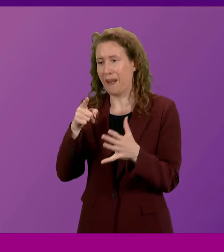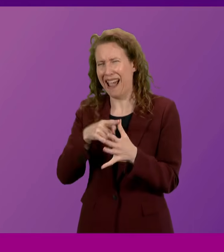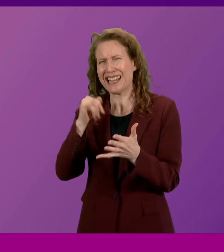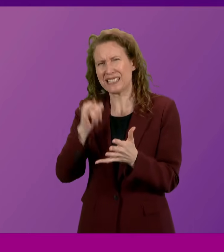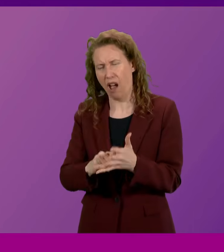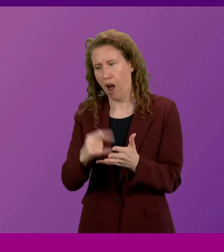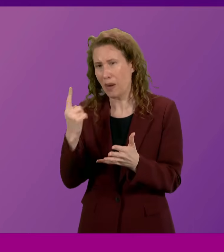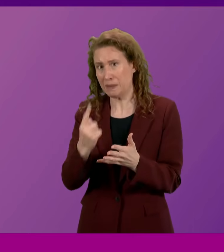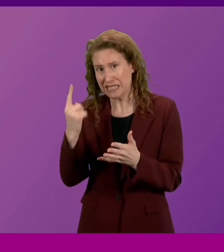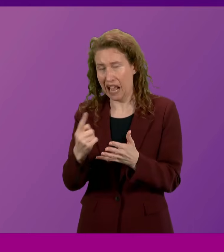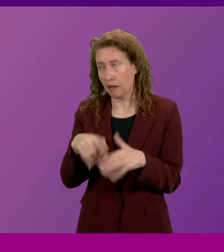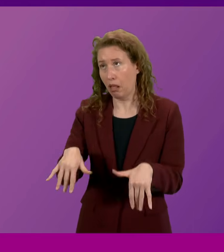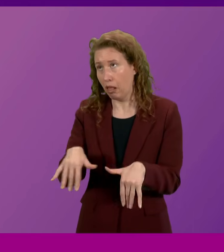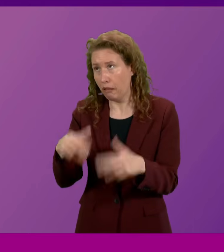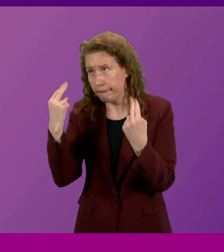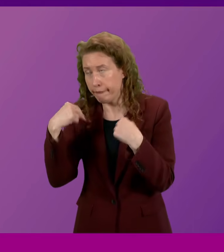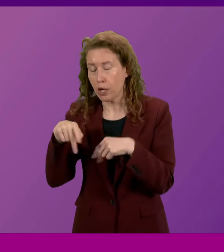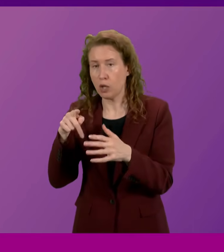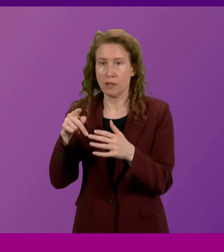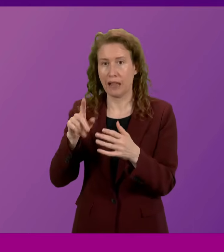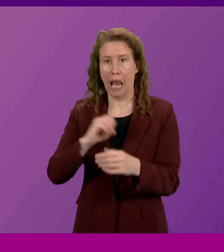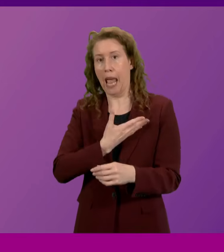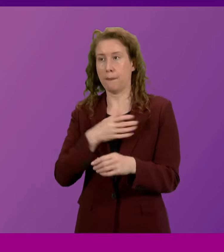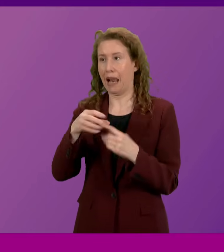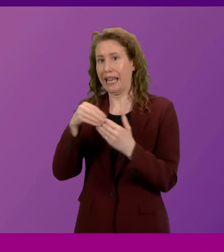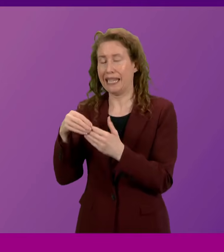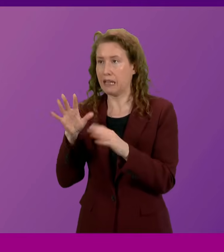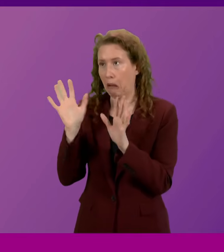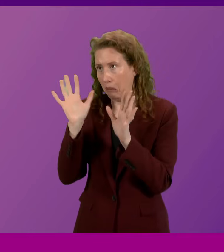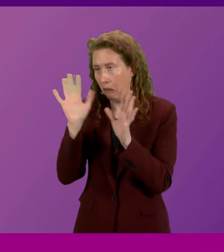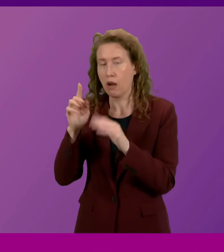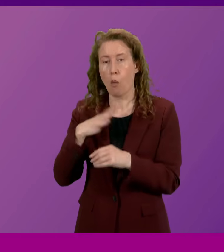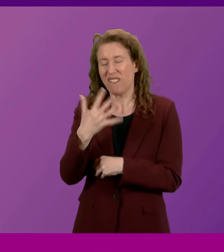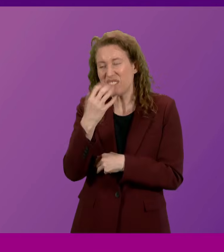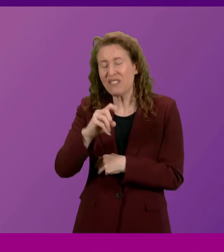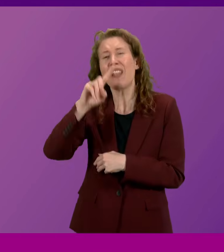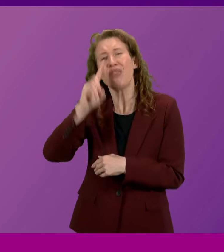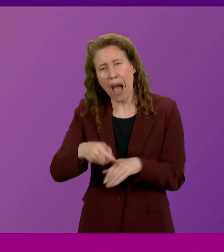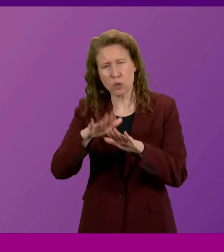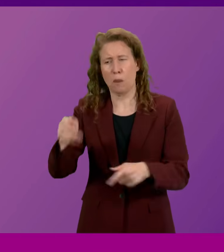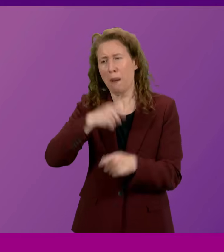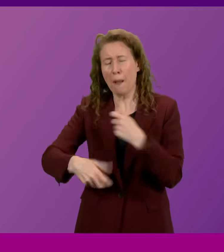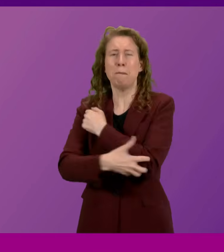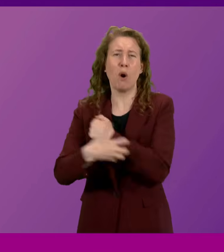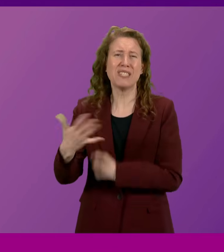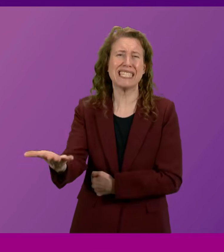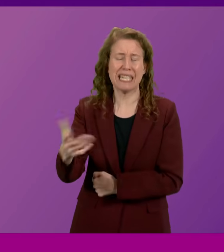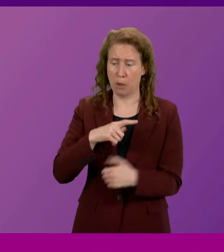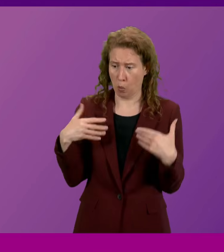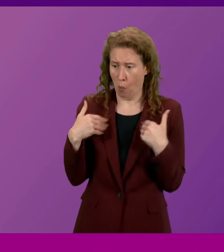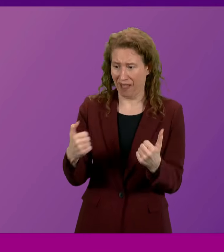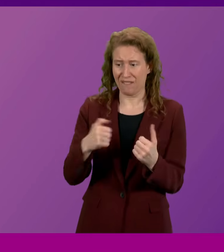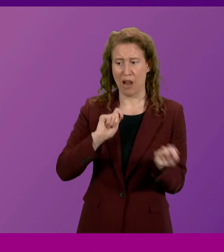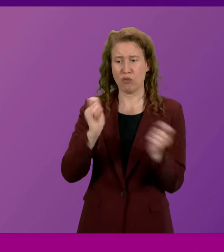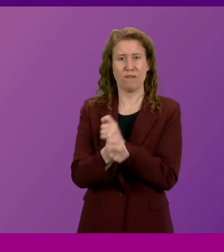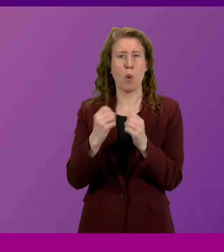is toadying in behind the Labour leader in the United Kingdom to send 50,000 children into poverty with a welfare reform